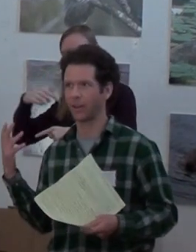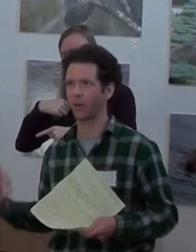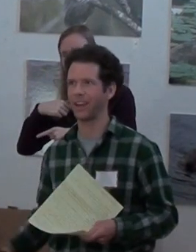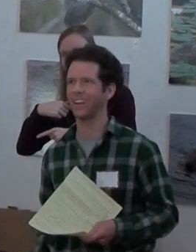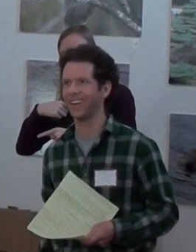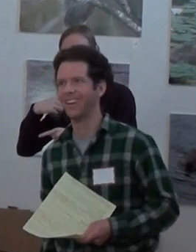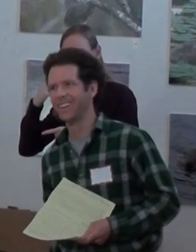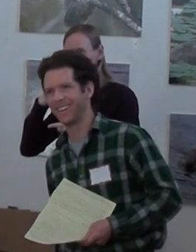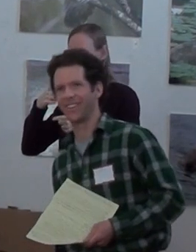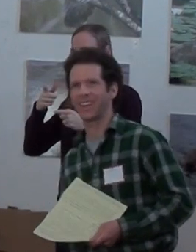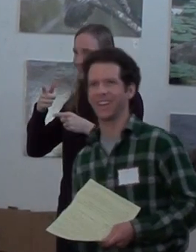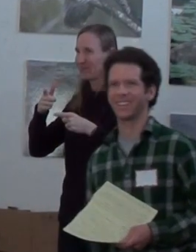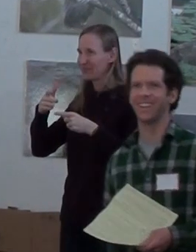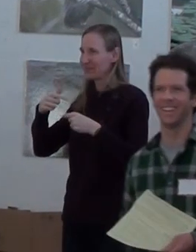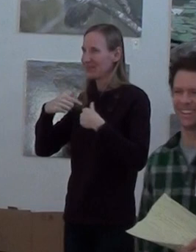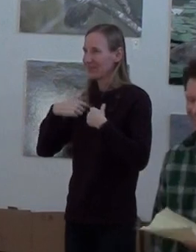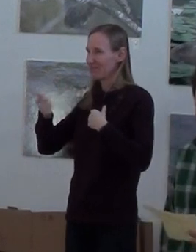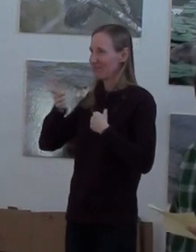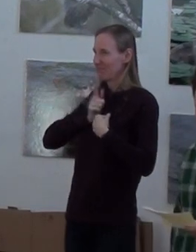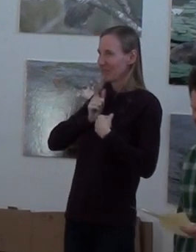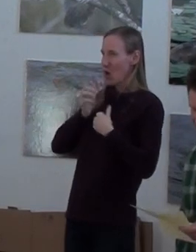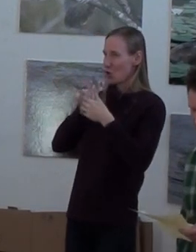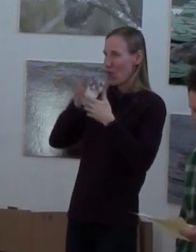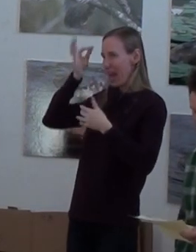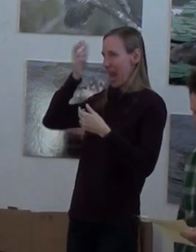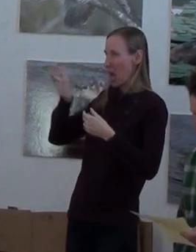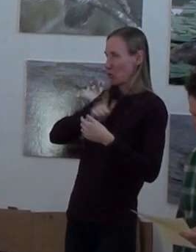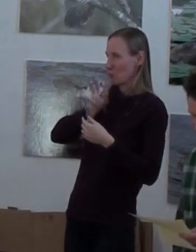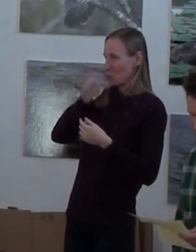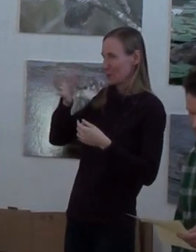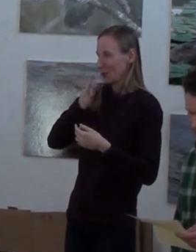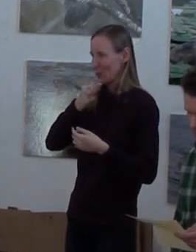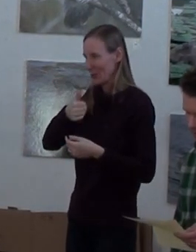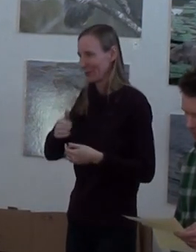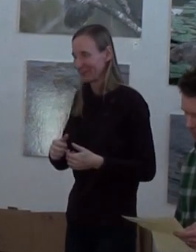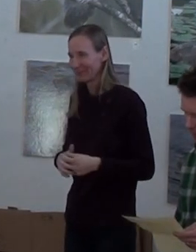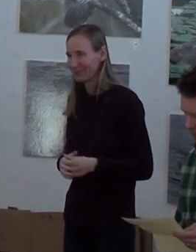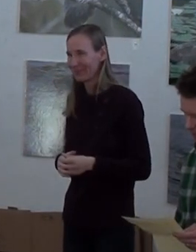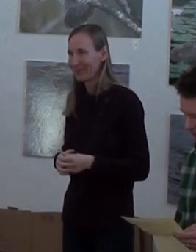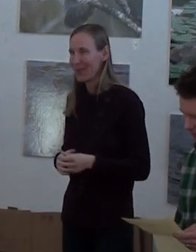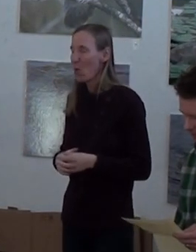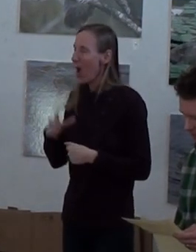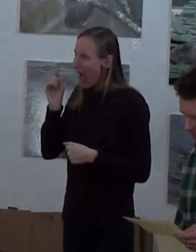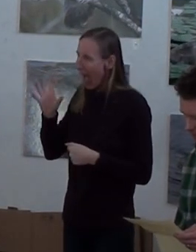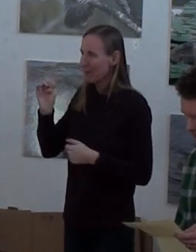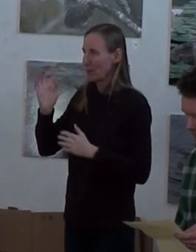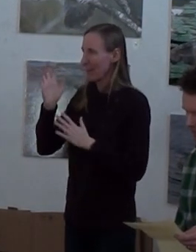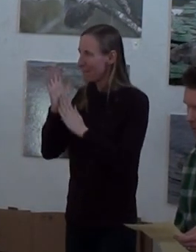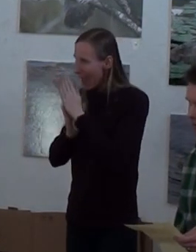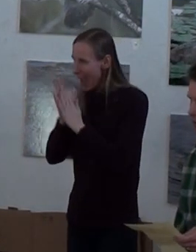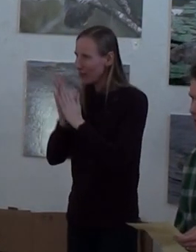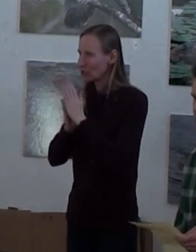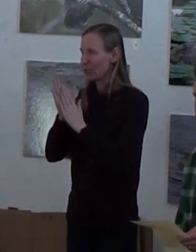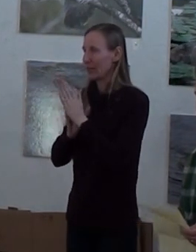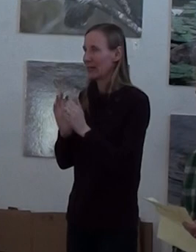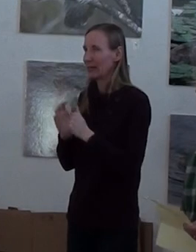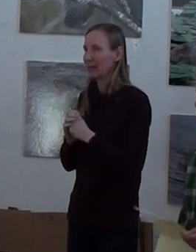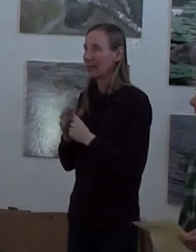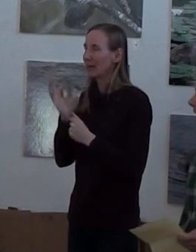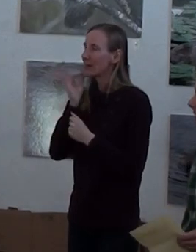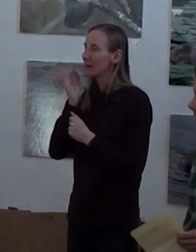this is how I get the right hair, you know, with kids. So, yeah, we have to be passionate. Beekeeping is kind of